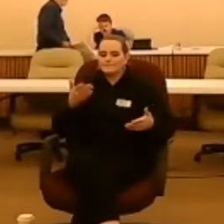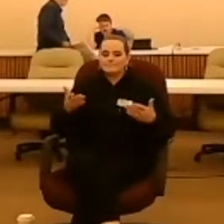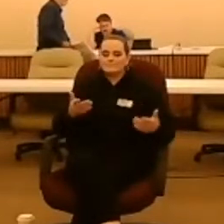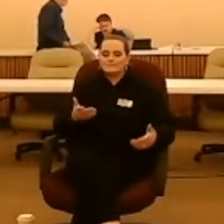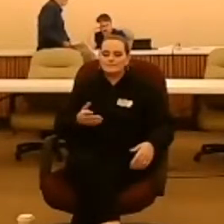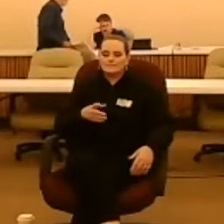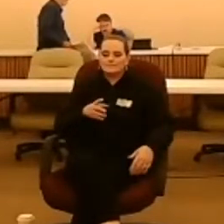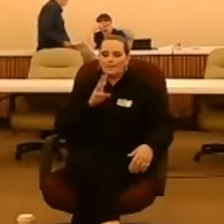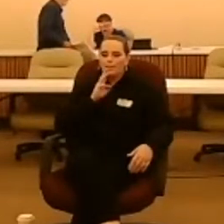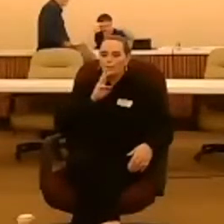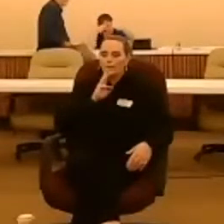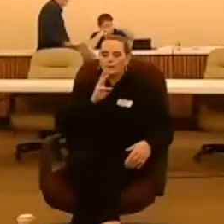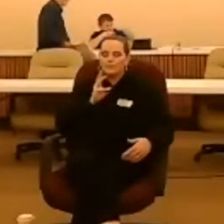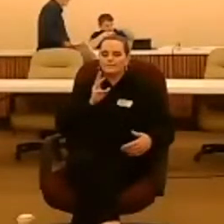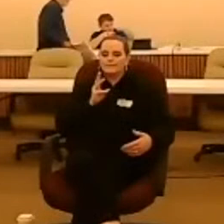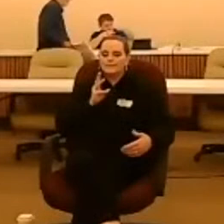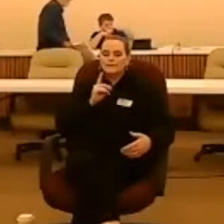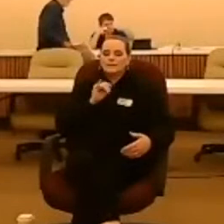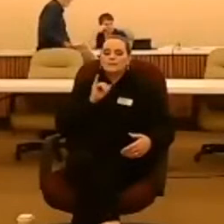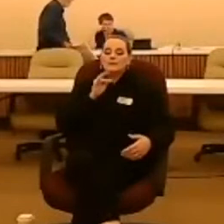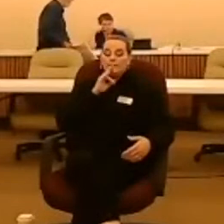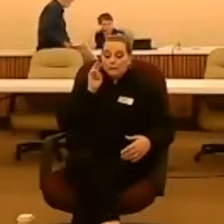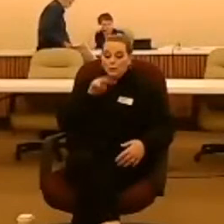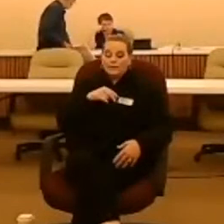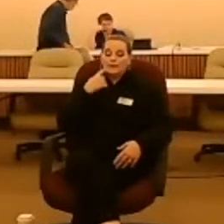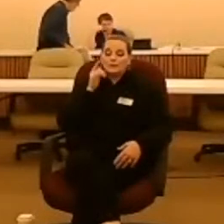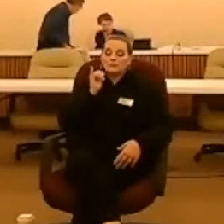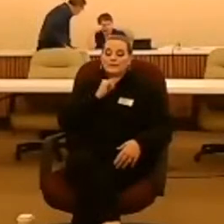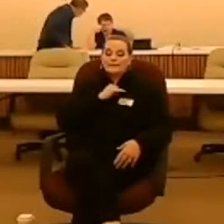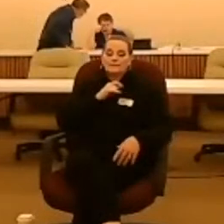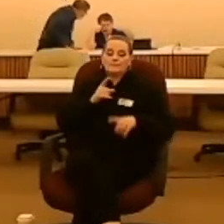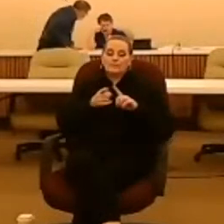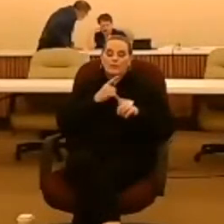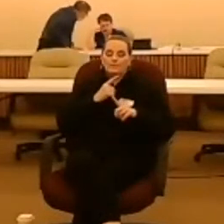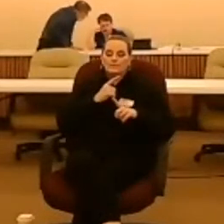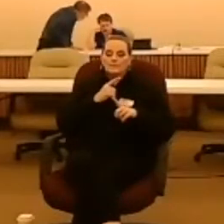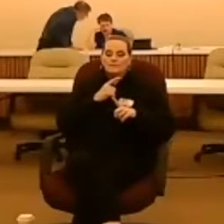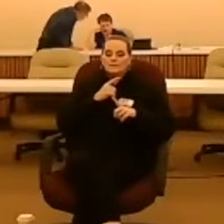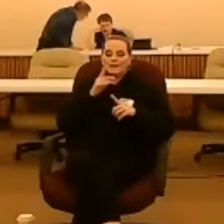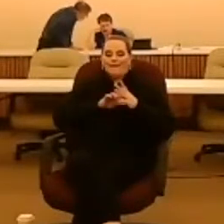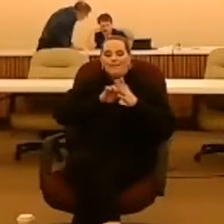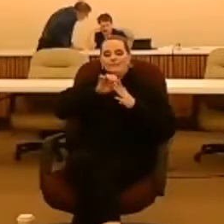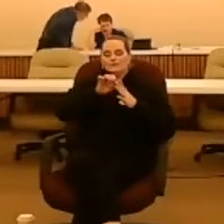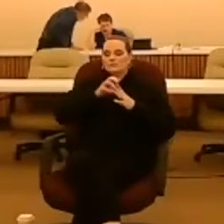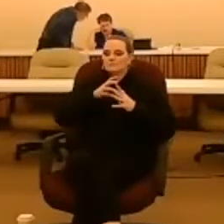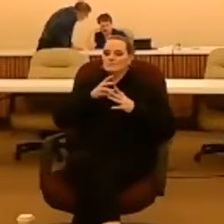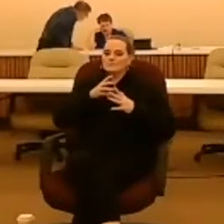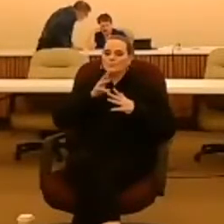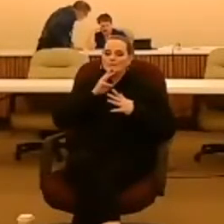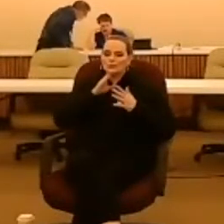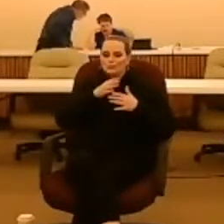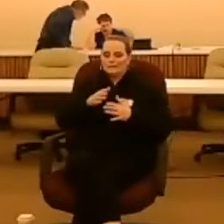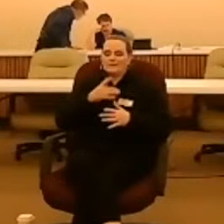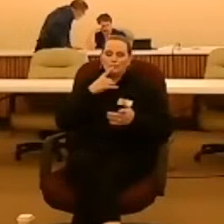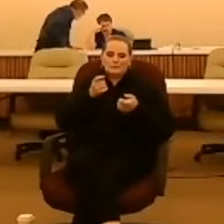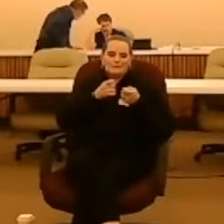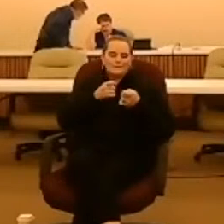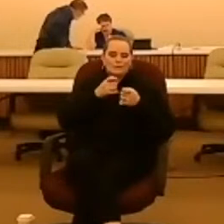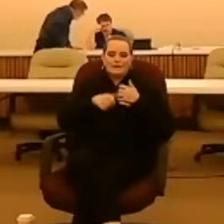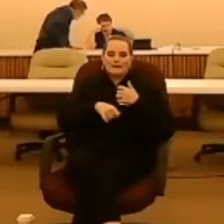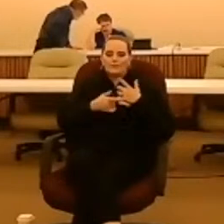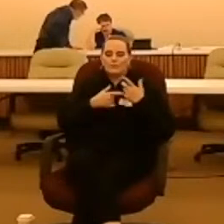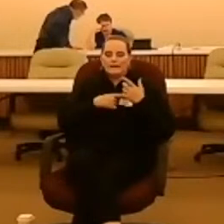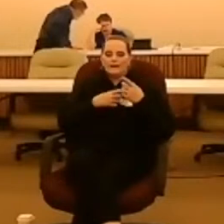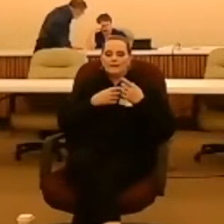The water, if you look at it, it looks like it's from an elevation, it's a creek. So again, they would just have to deal with that from a grading